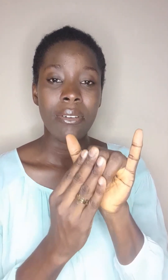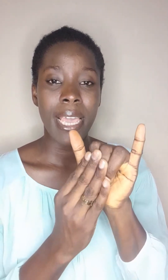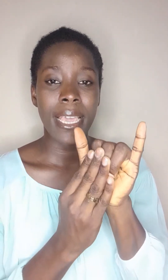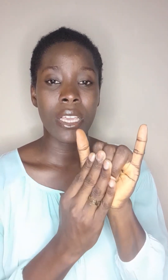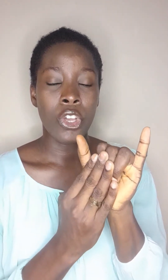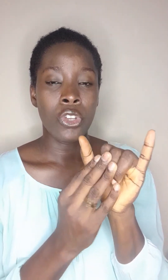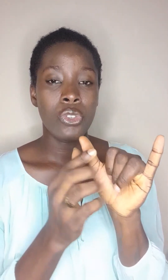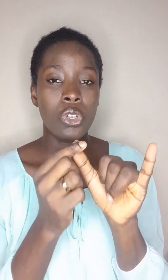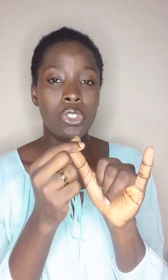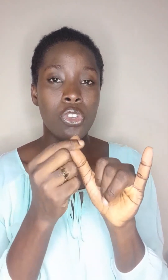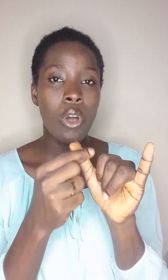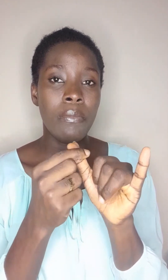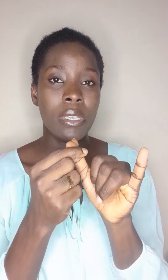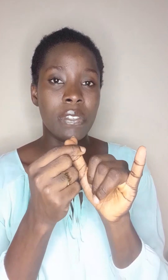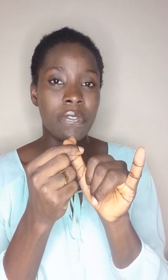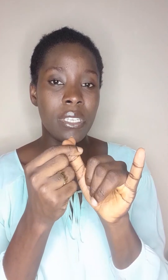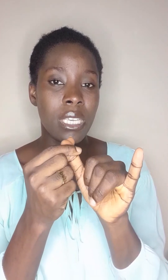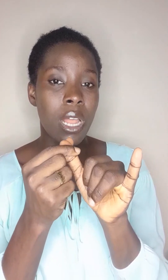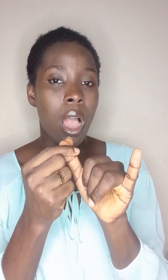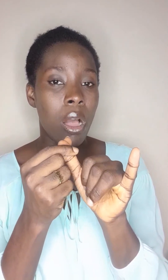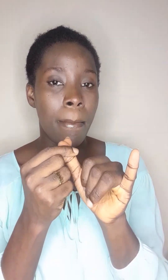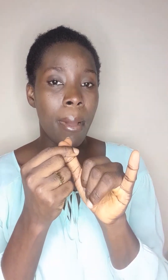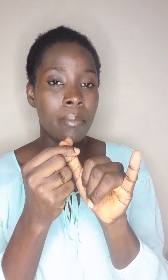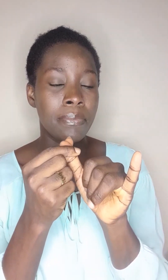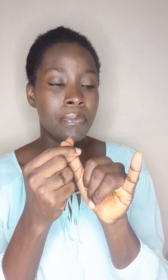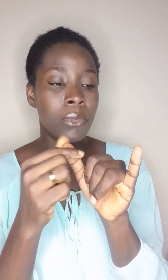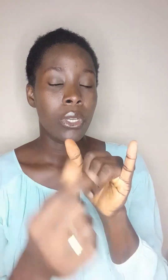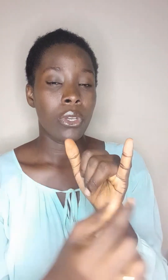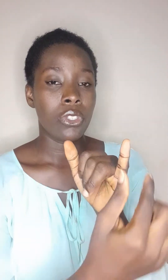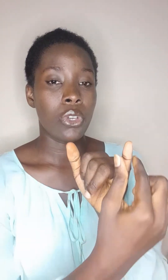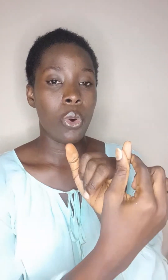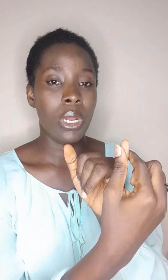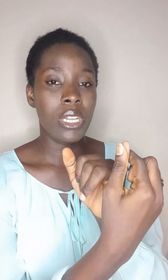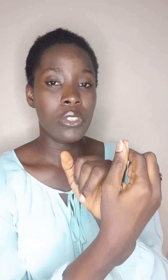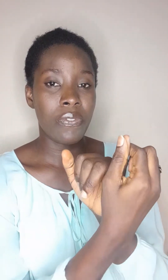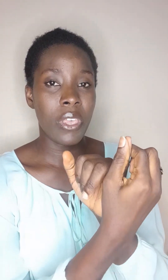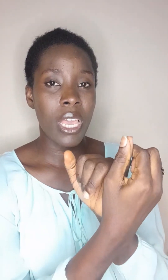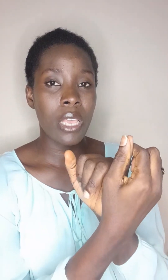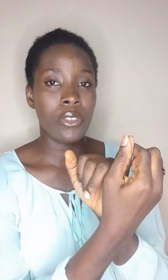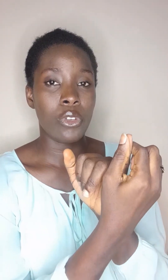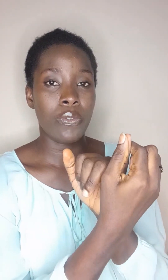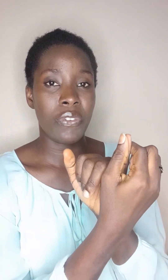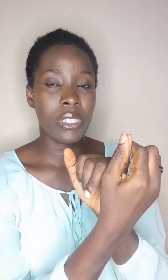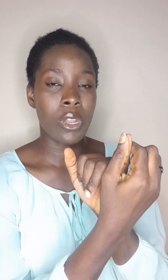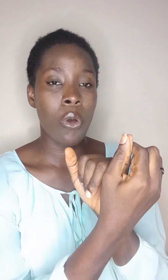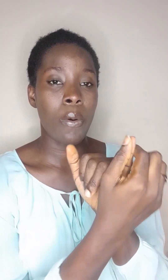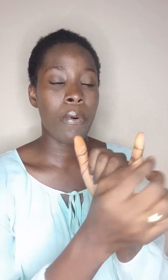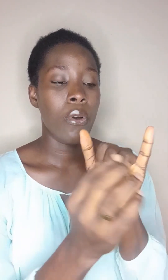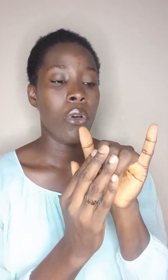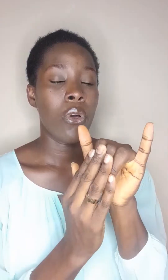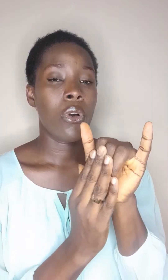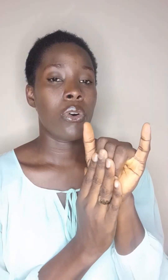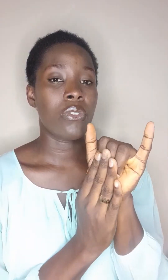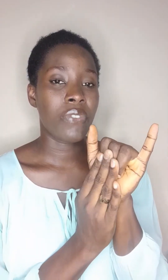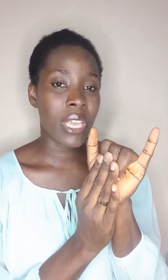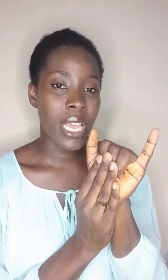Okay, so your thumb is facing up, your little finger is also facing up, other fingers